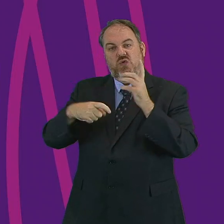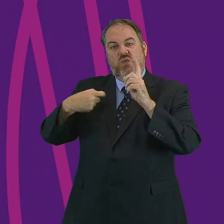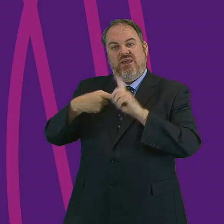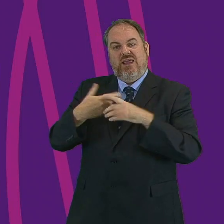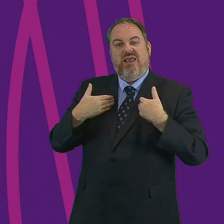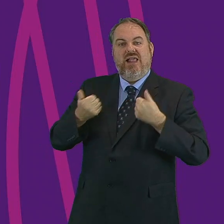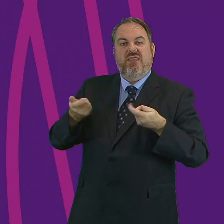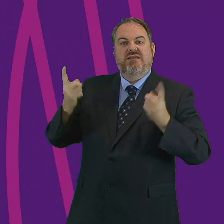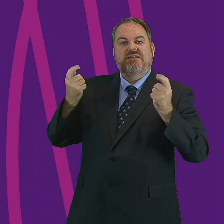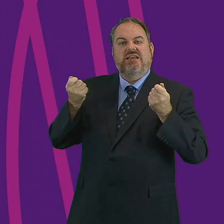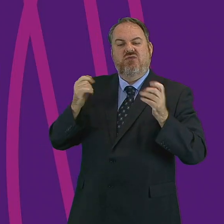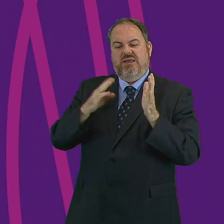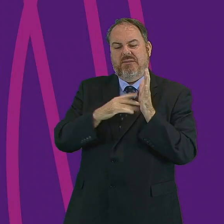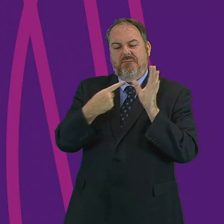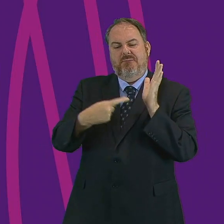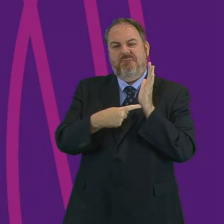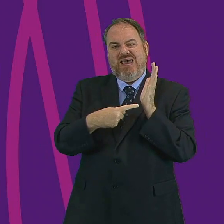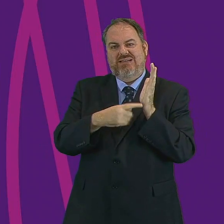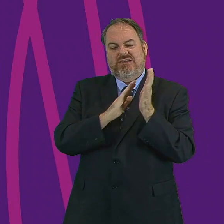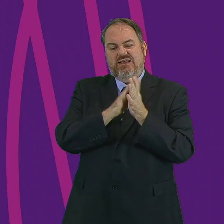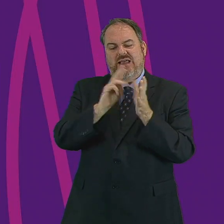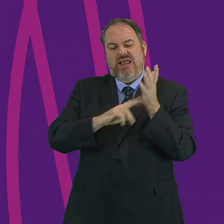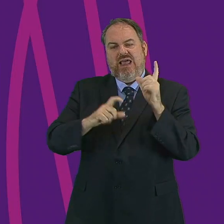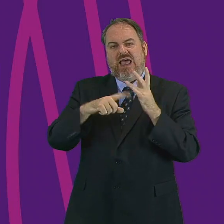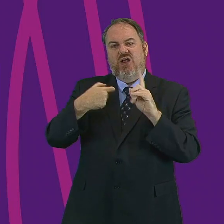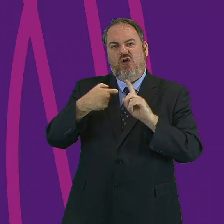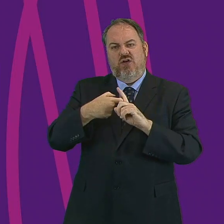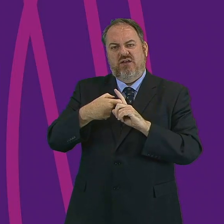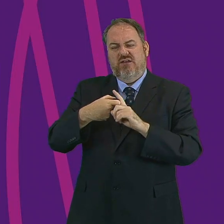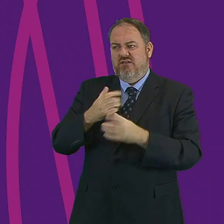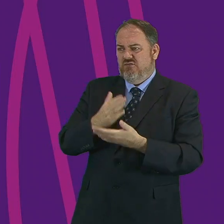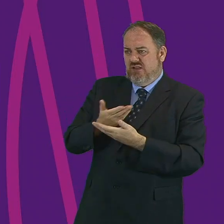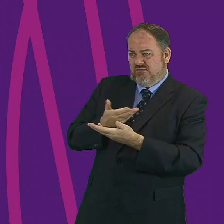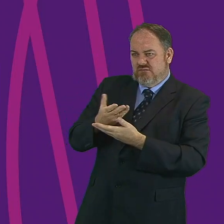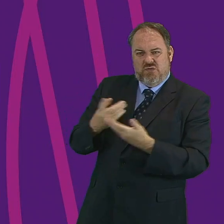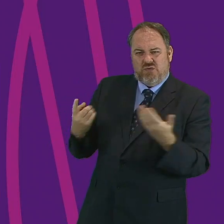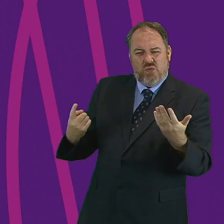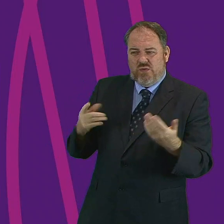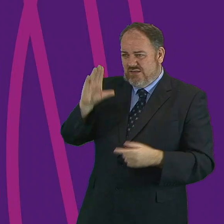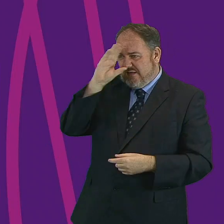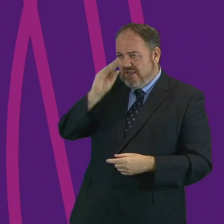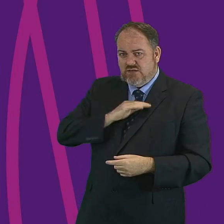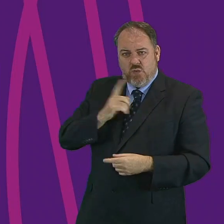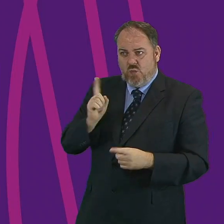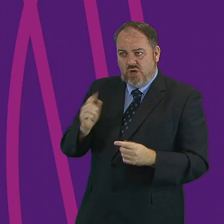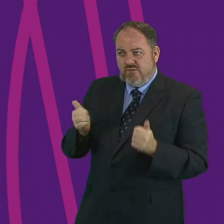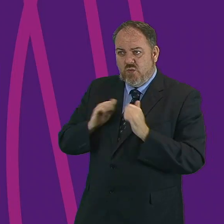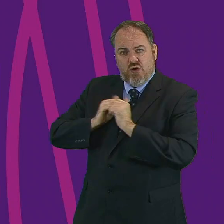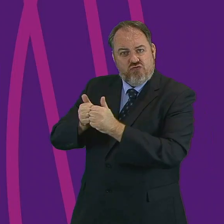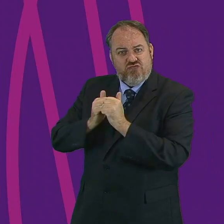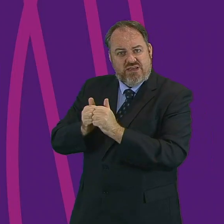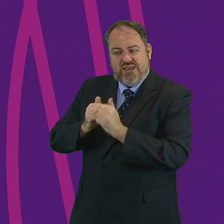Secretary, Matt Hancock. So can she tell us what guarantees she has secured that tests in Scotland